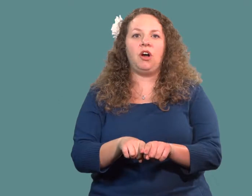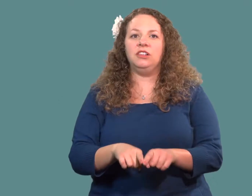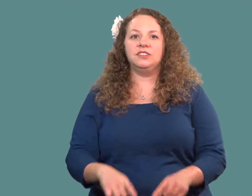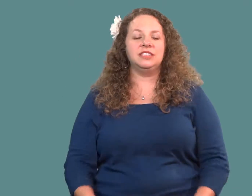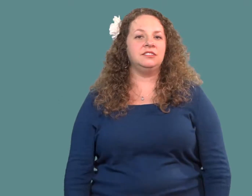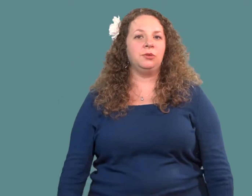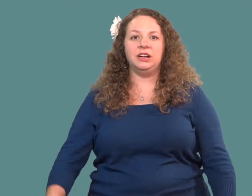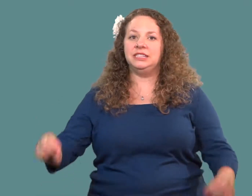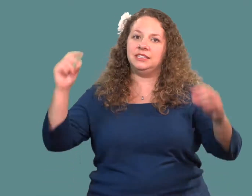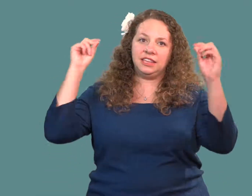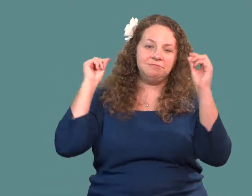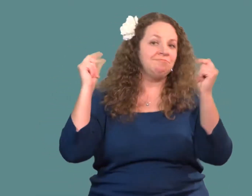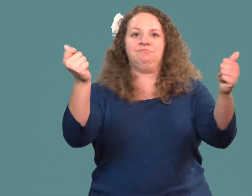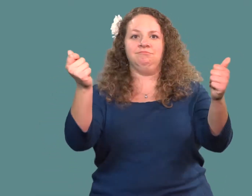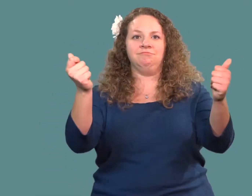All of a sudden or instantly.